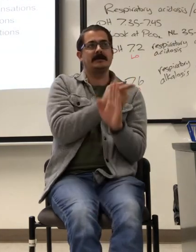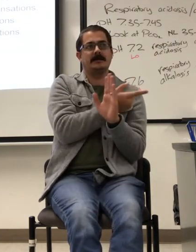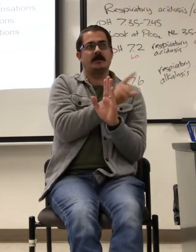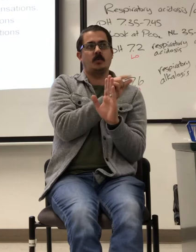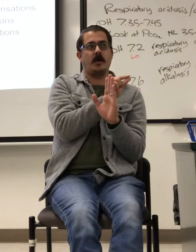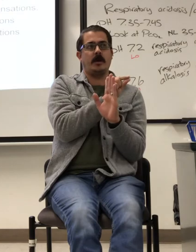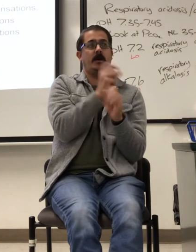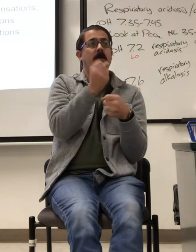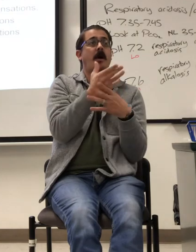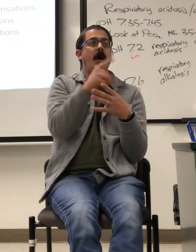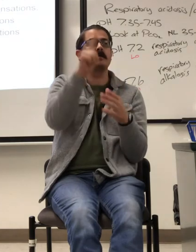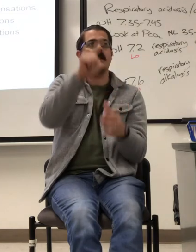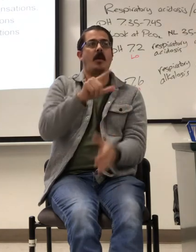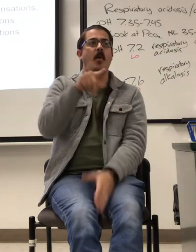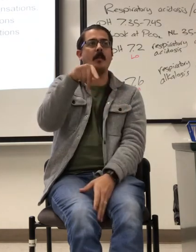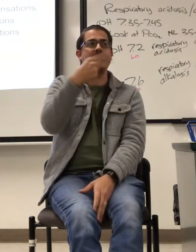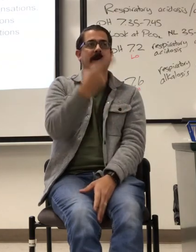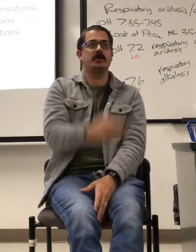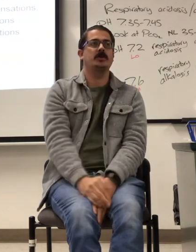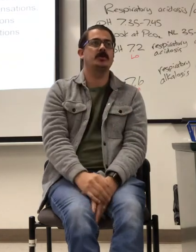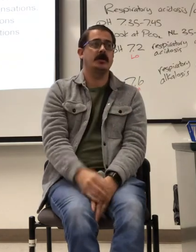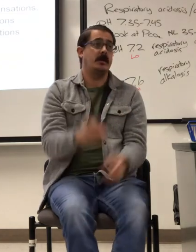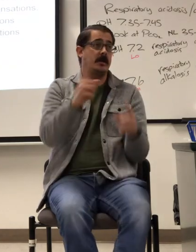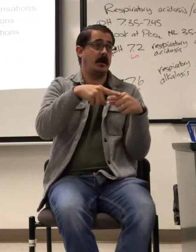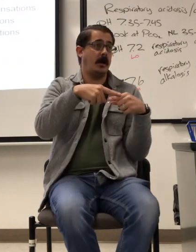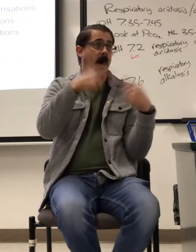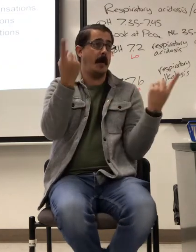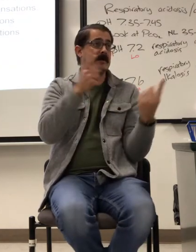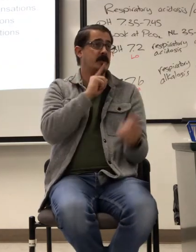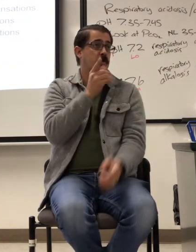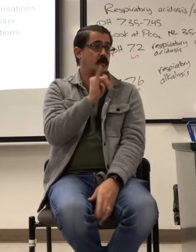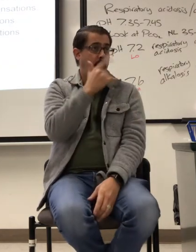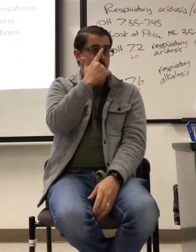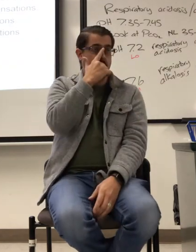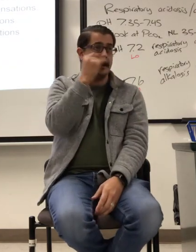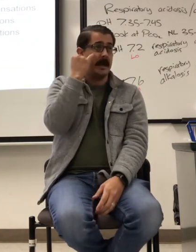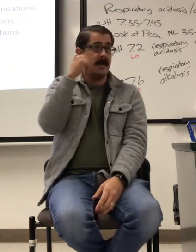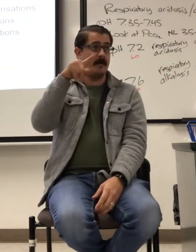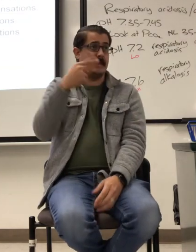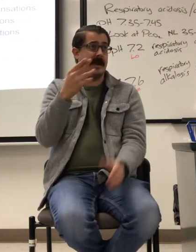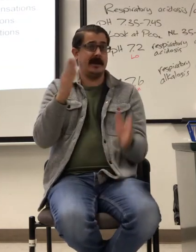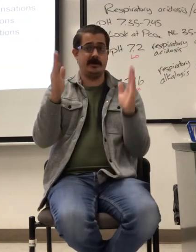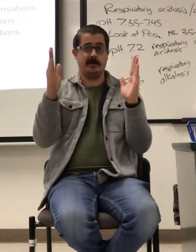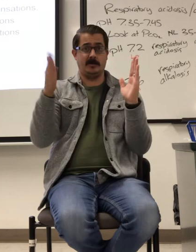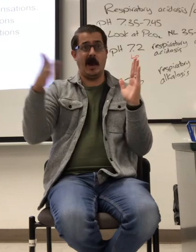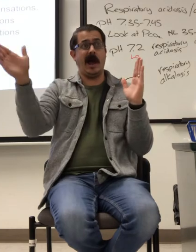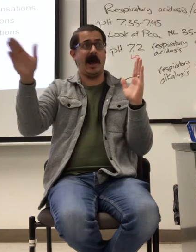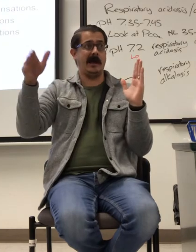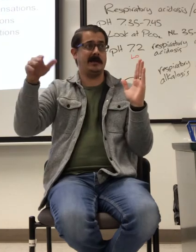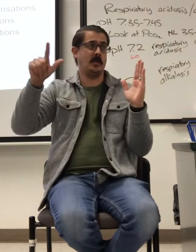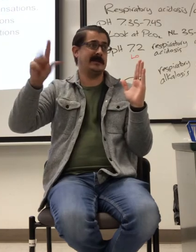causing low pH. And the reverse is true. If the pH were, say, too high,